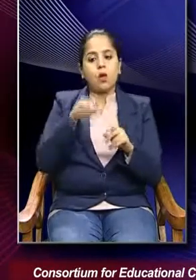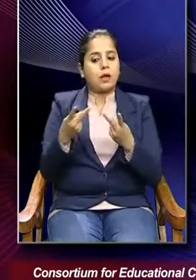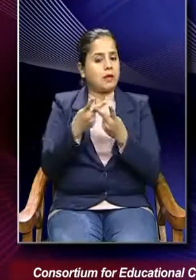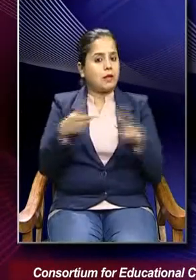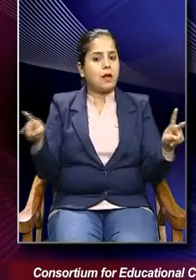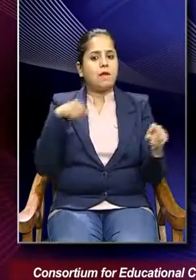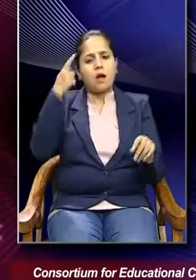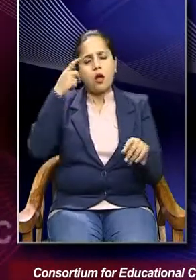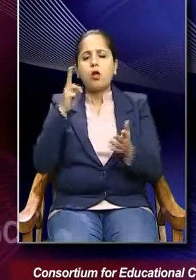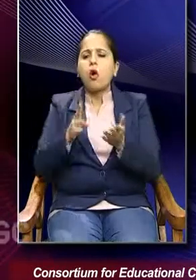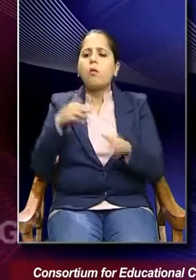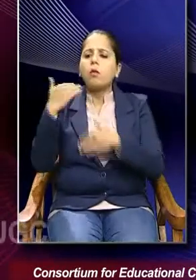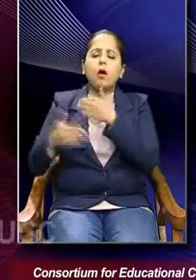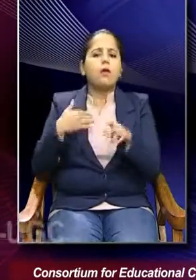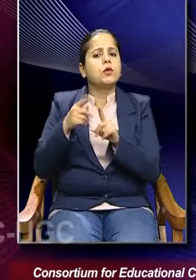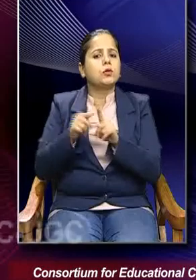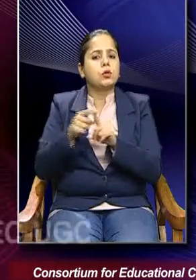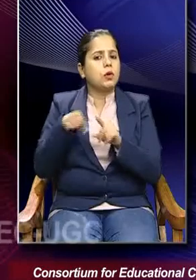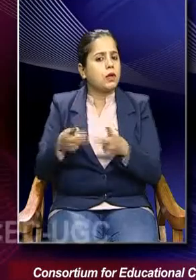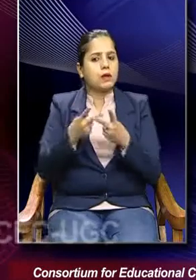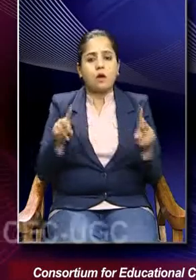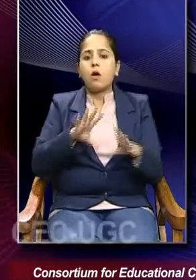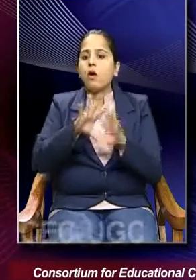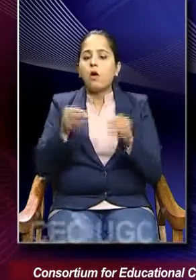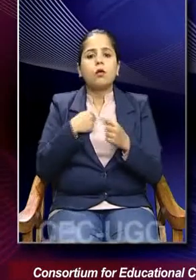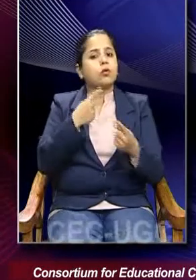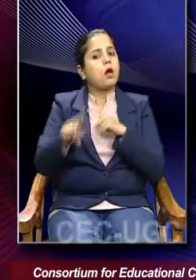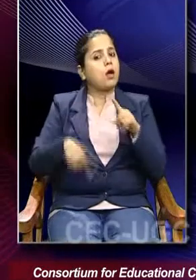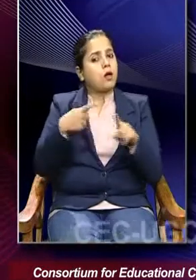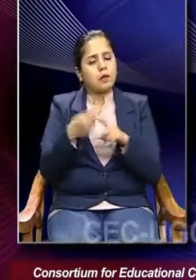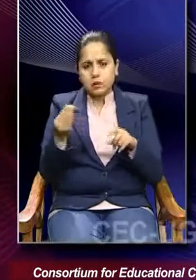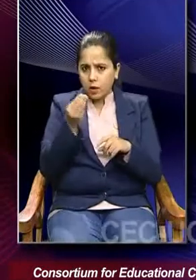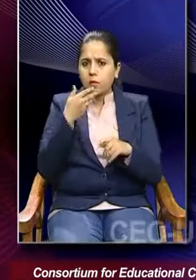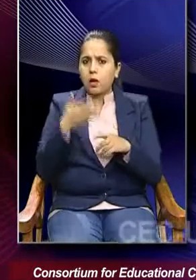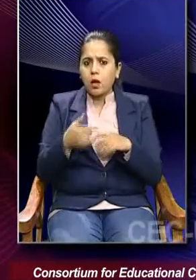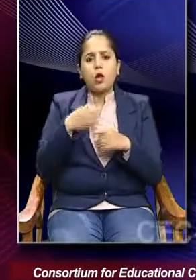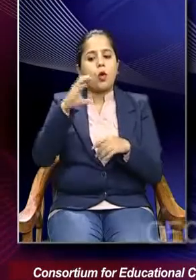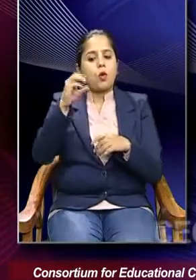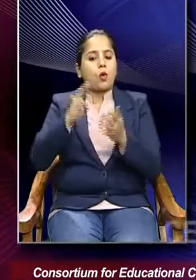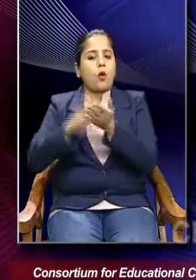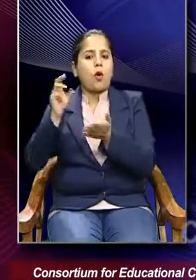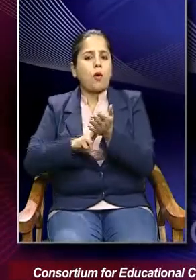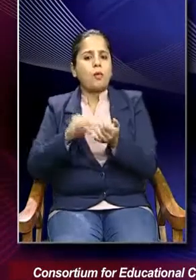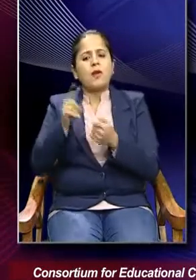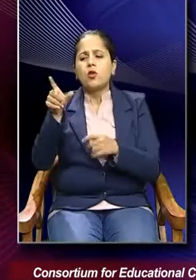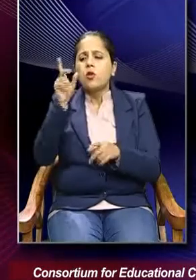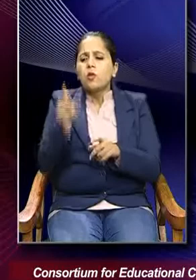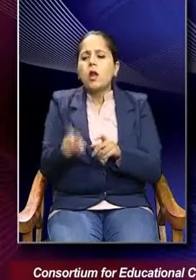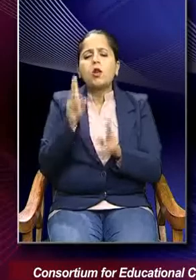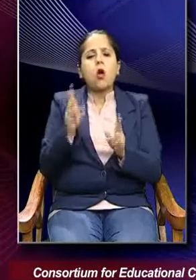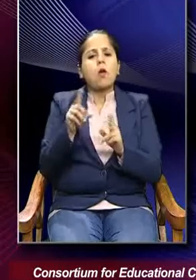common sense. All that we are talking about is also something which a common sense man can understand,